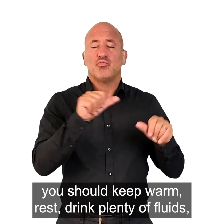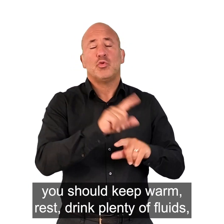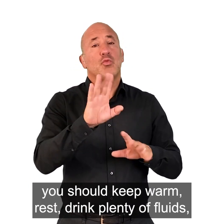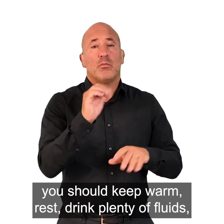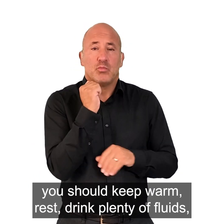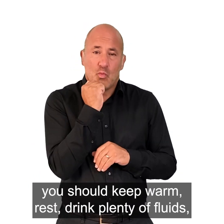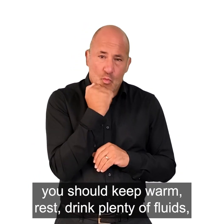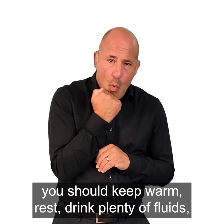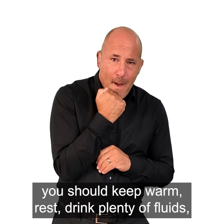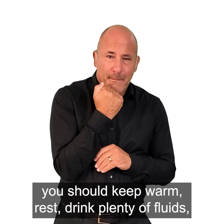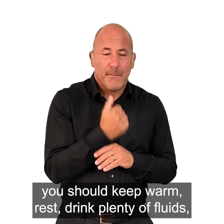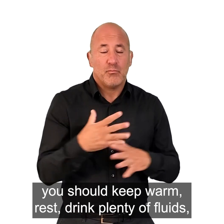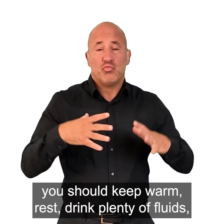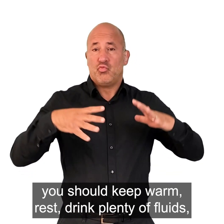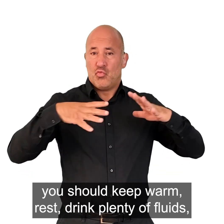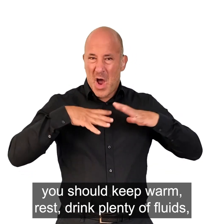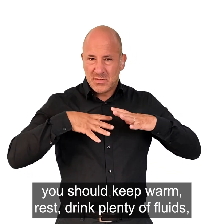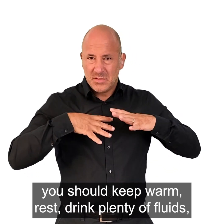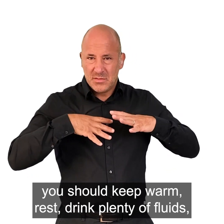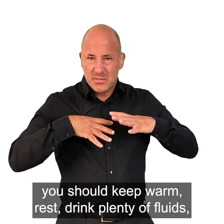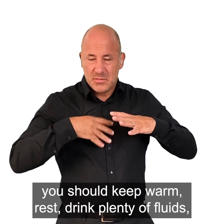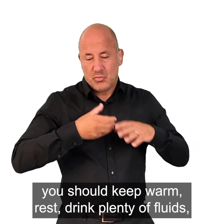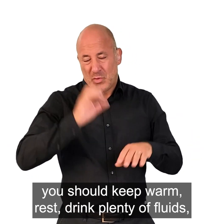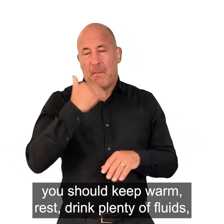you should keep warm, rest, drink plenty of fluids,